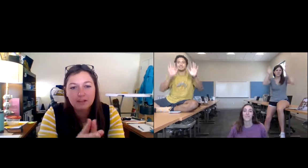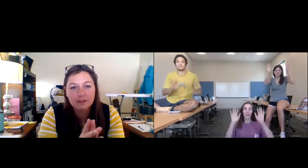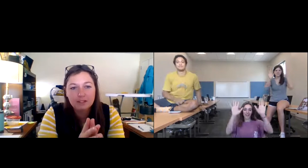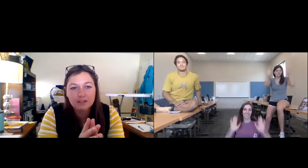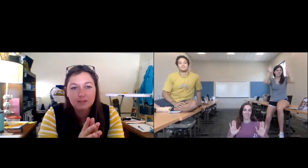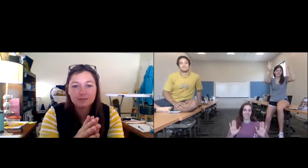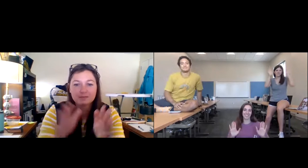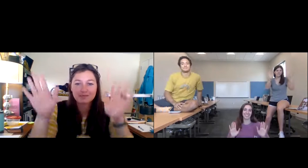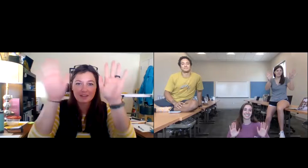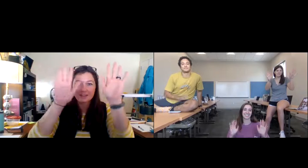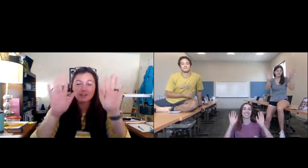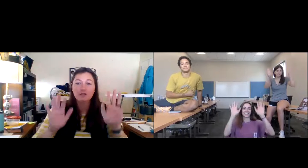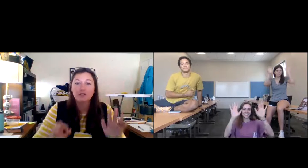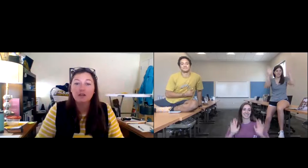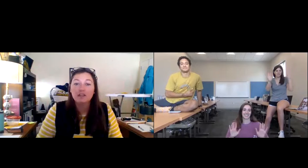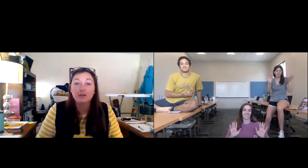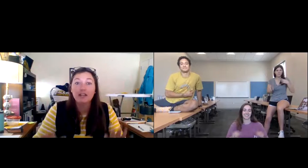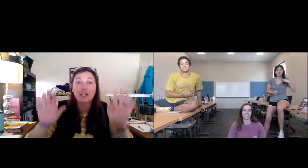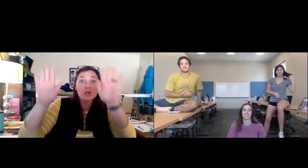we have to. So if you were like,